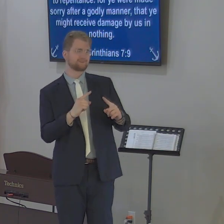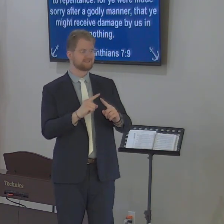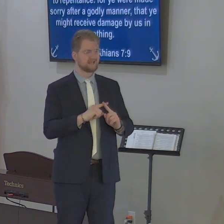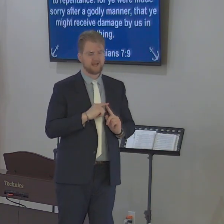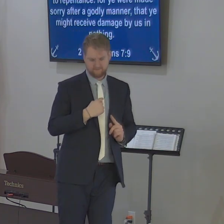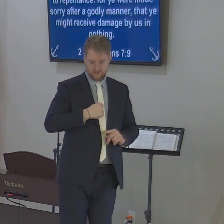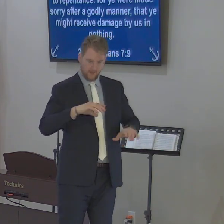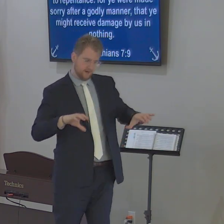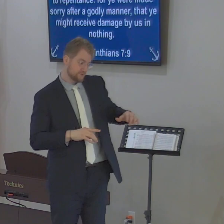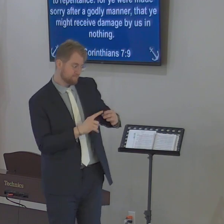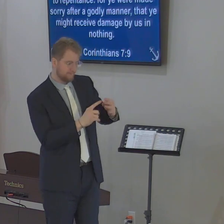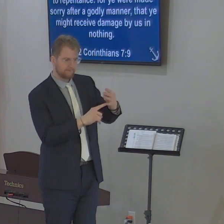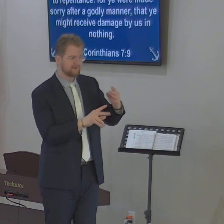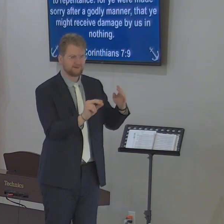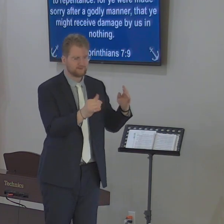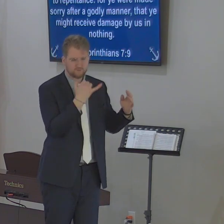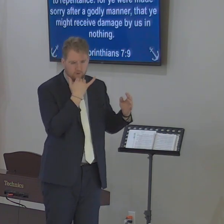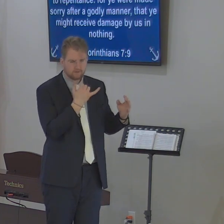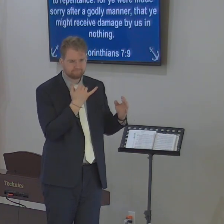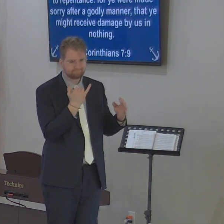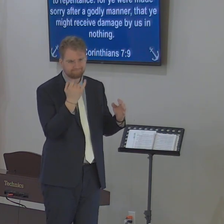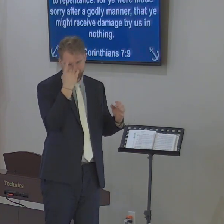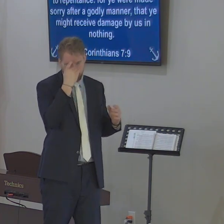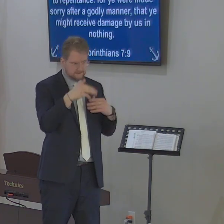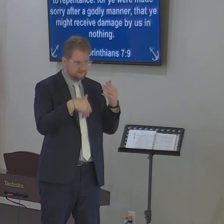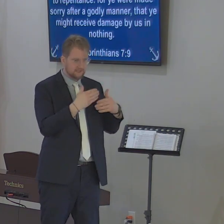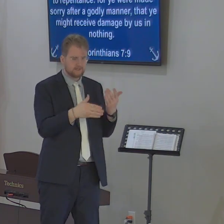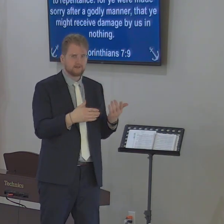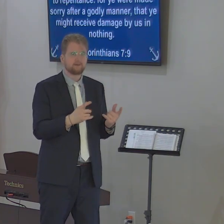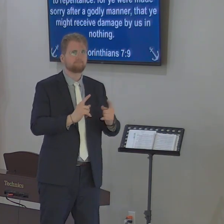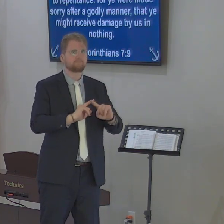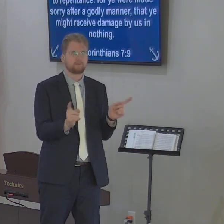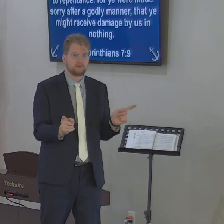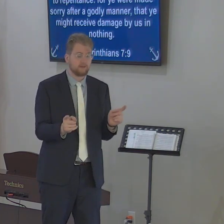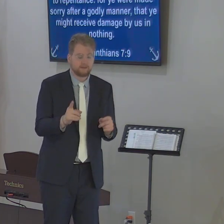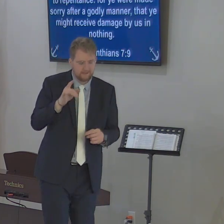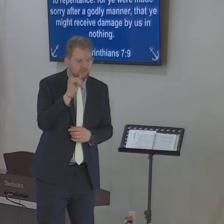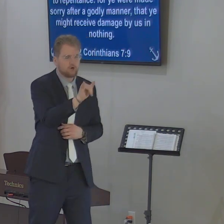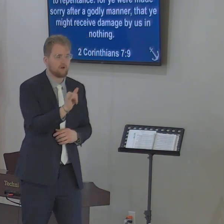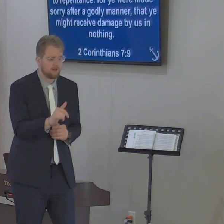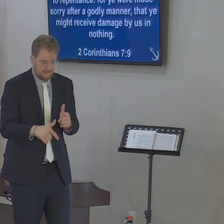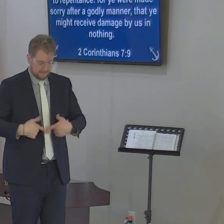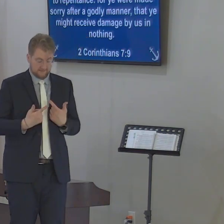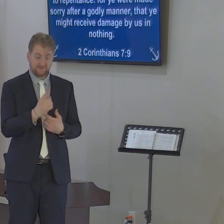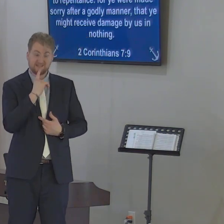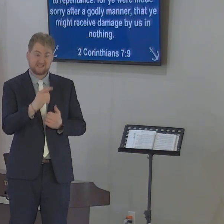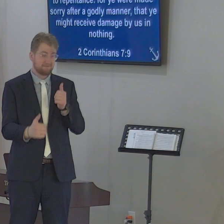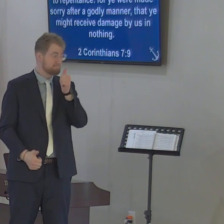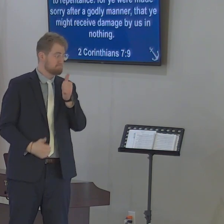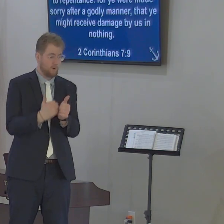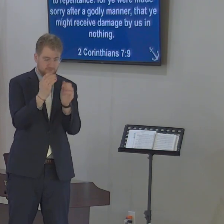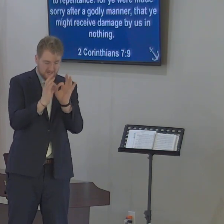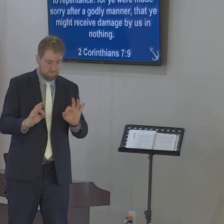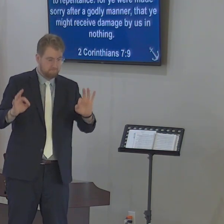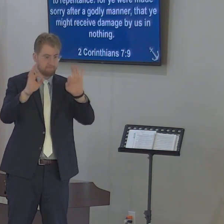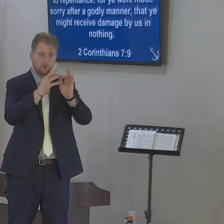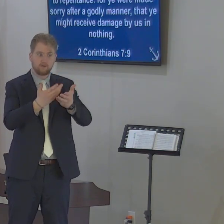is, because eternal life is probably one of the most important things, if not the most important thing. And the world teaches so many different